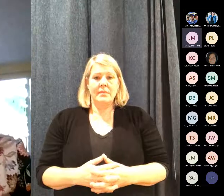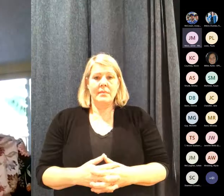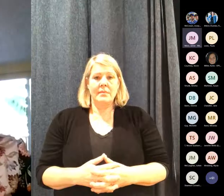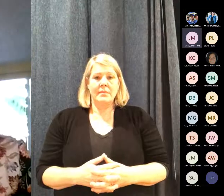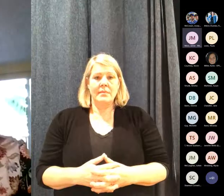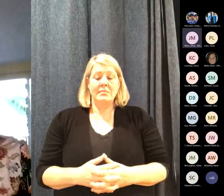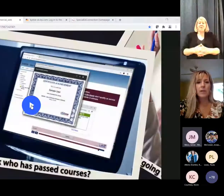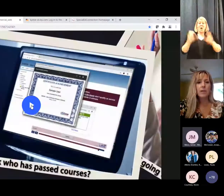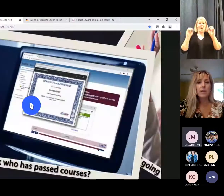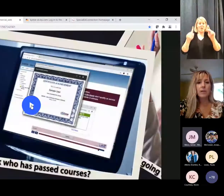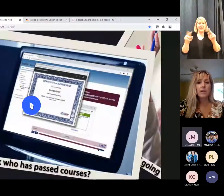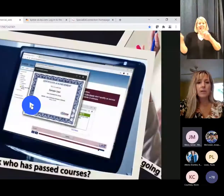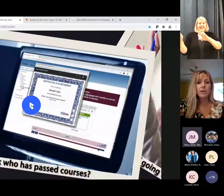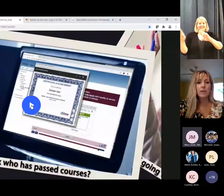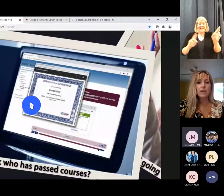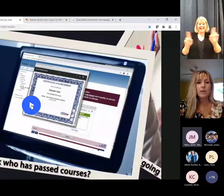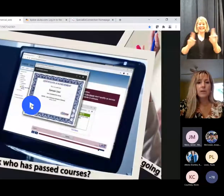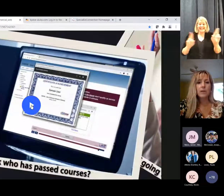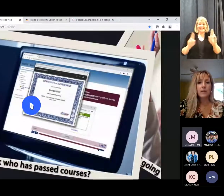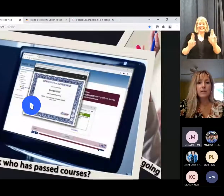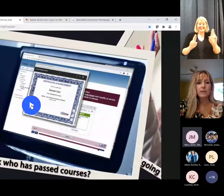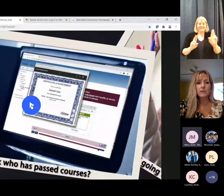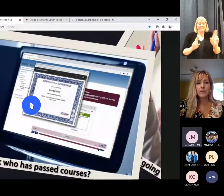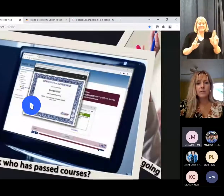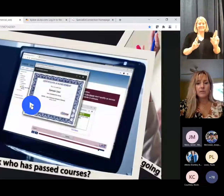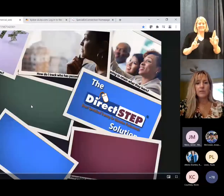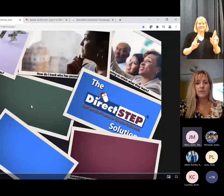Here we go.